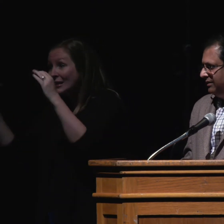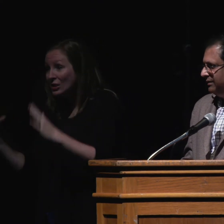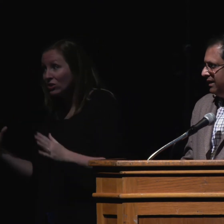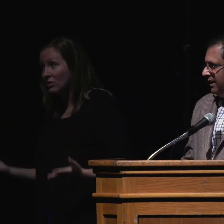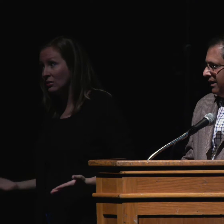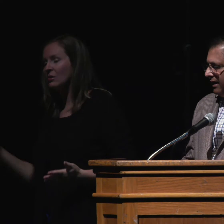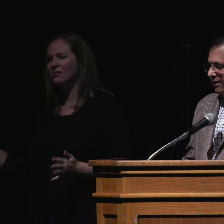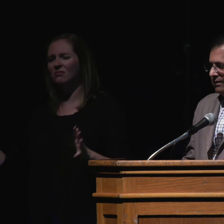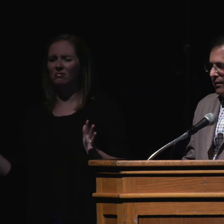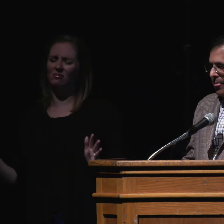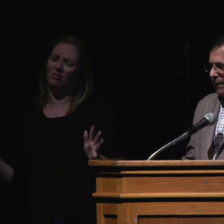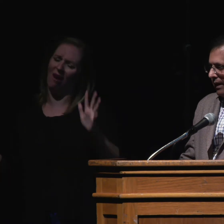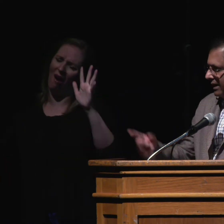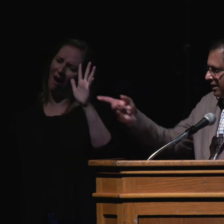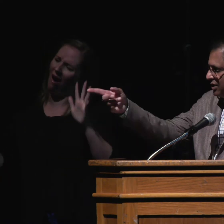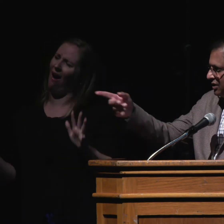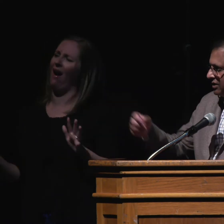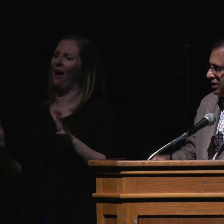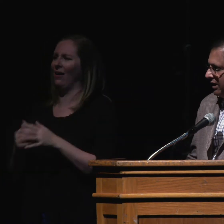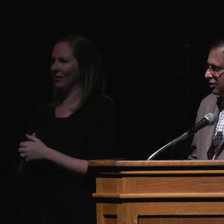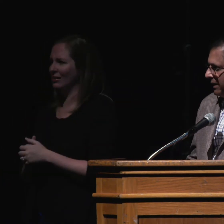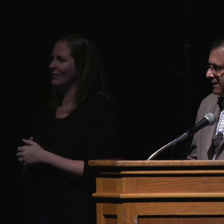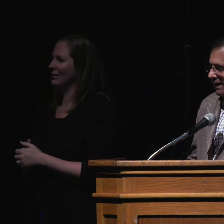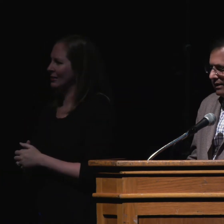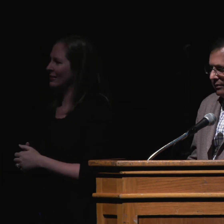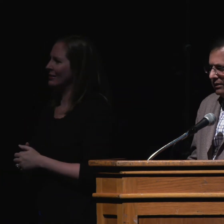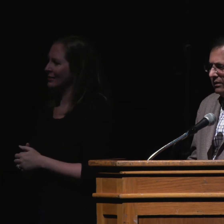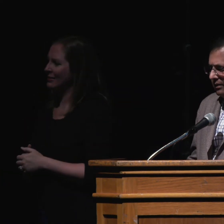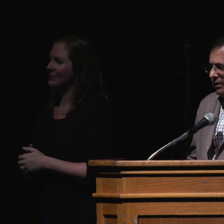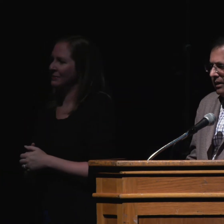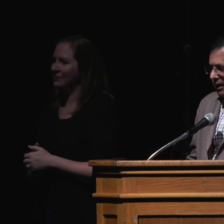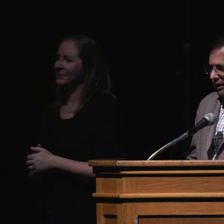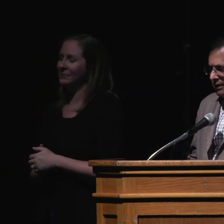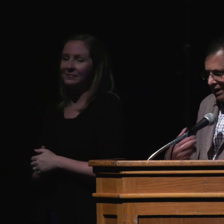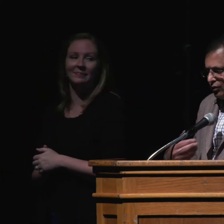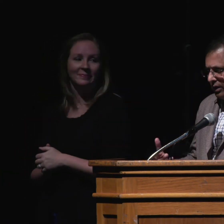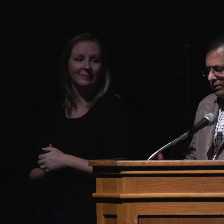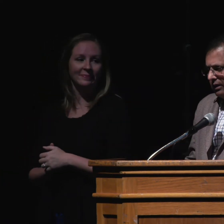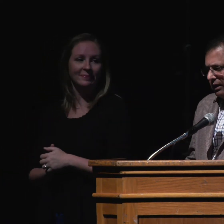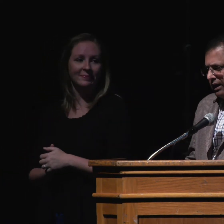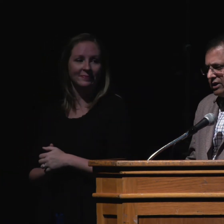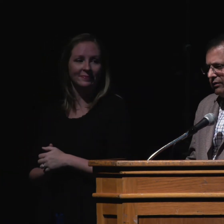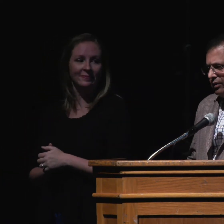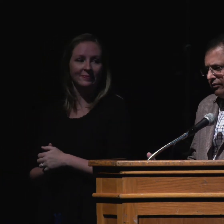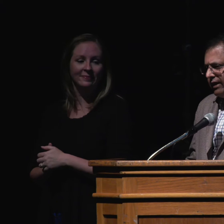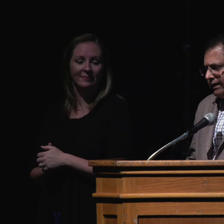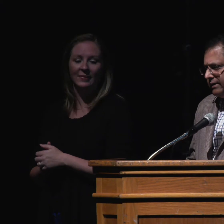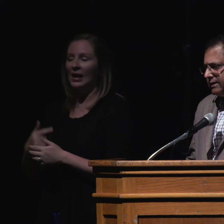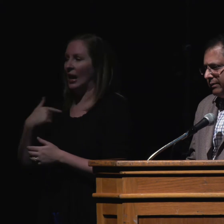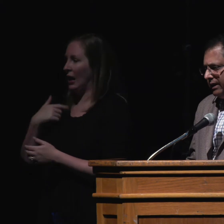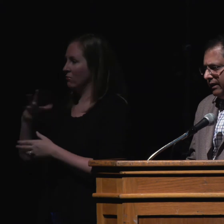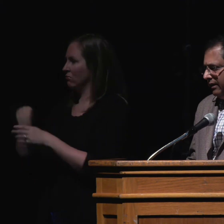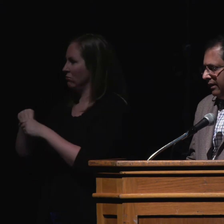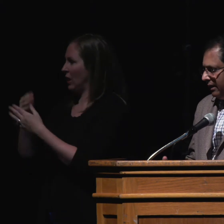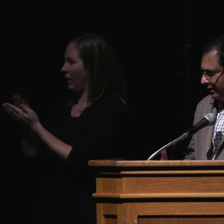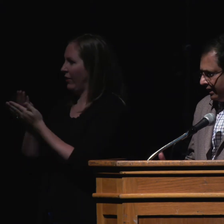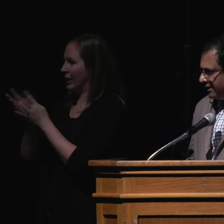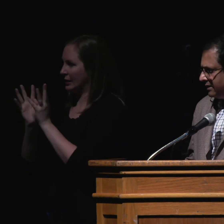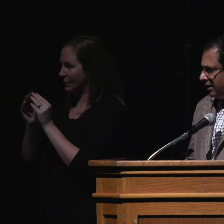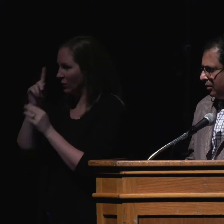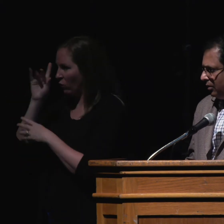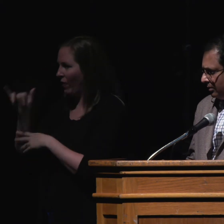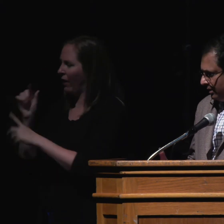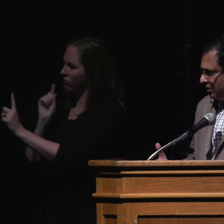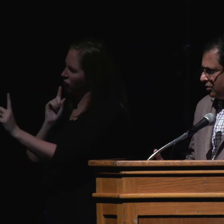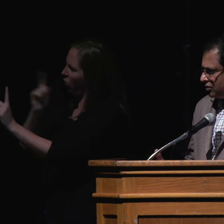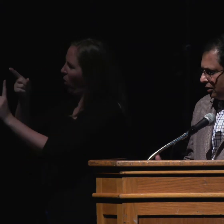So I think she shares my sentiment, and that's what I serve on the Finance Committee, and that